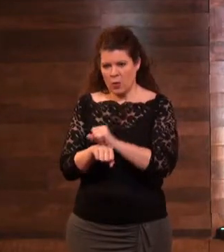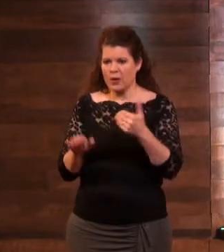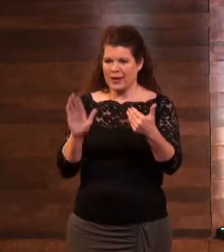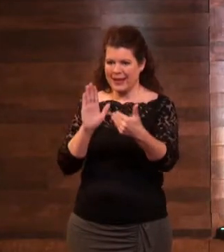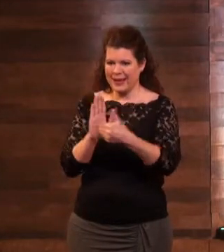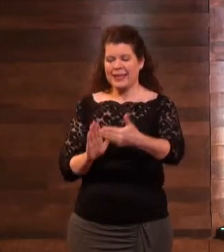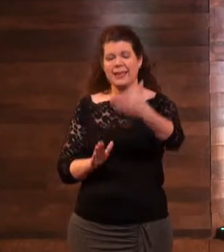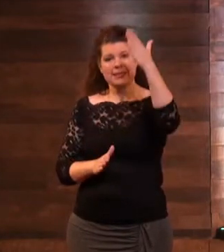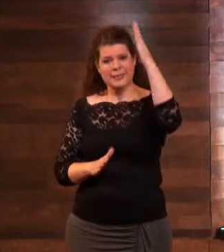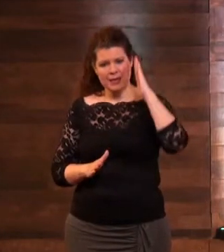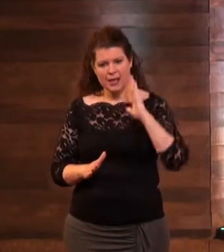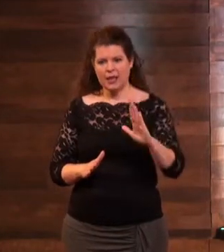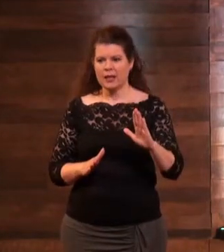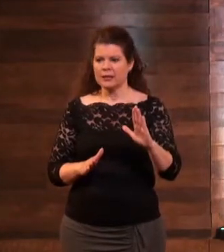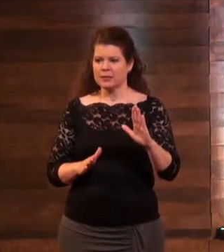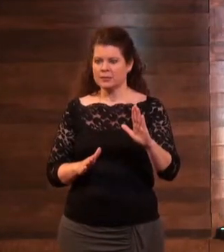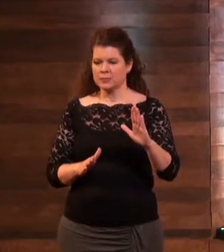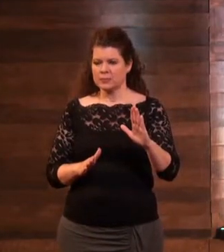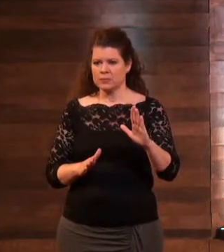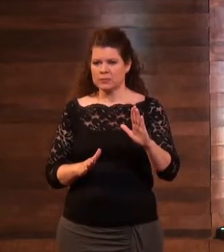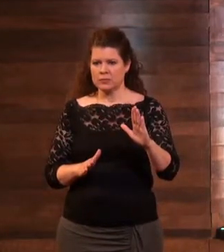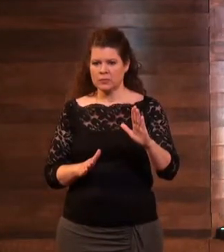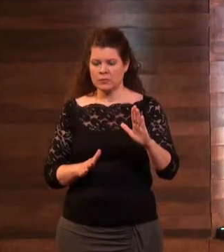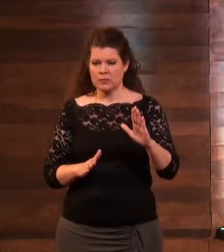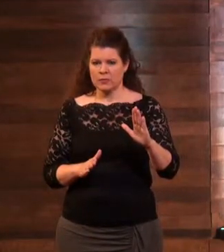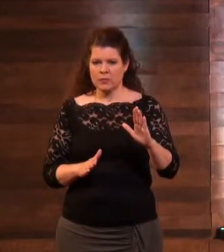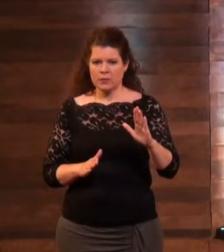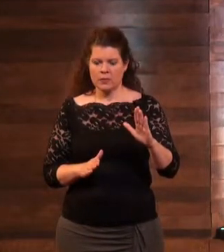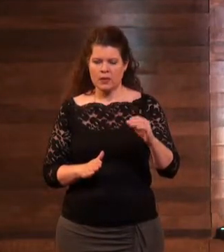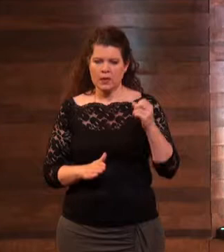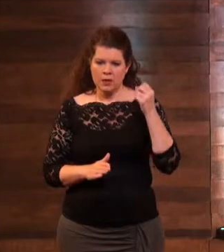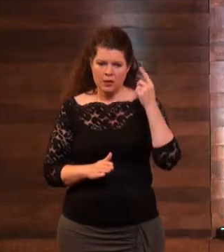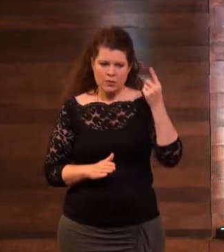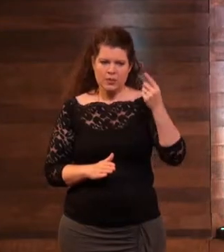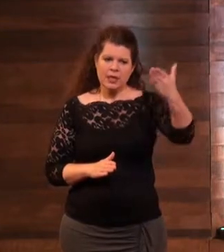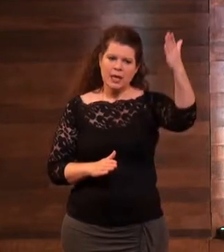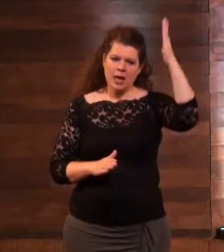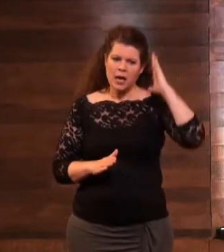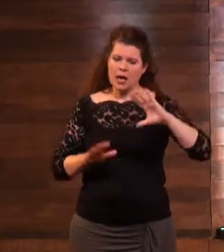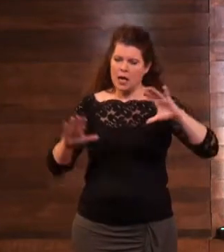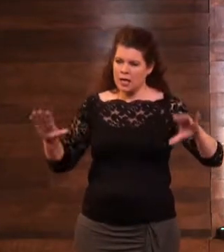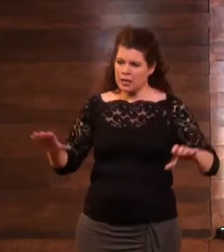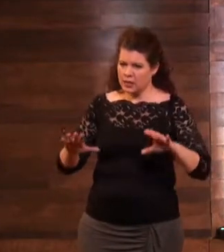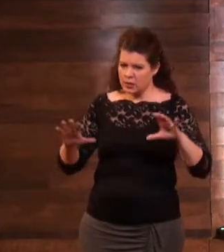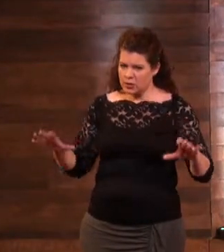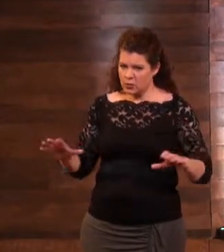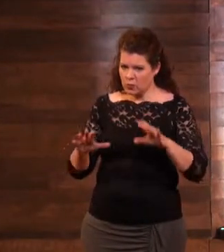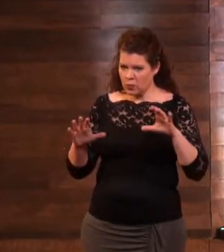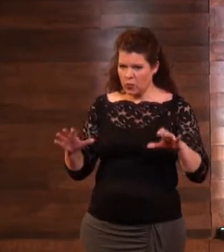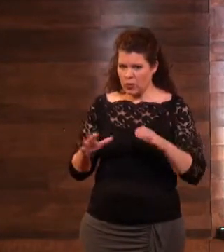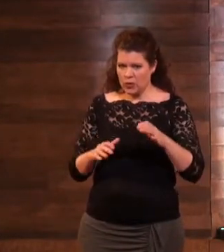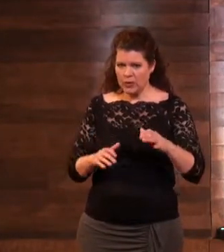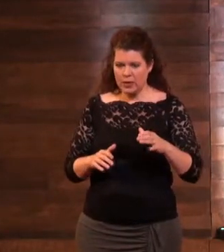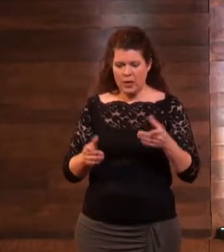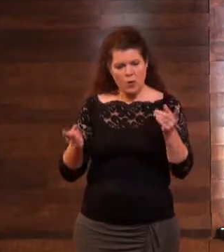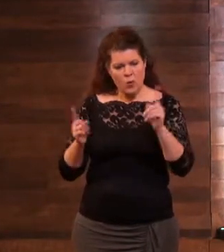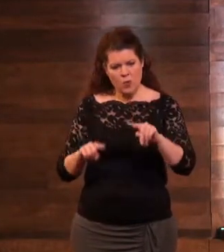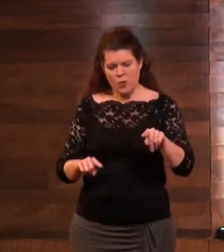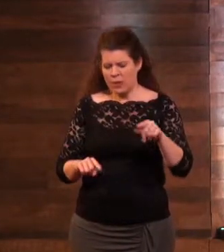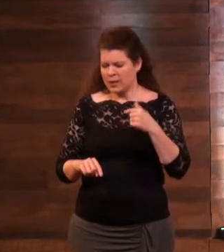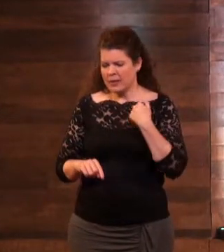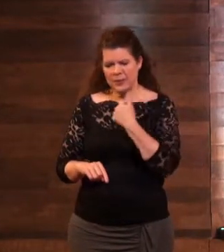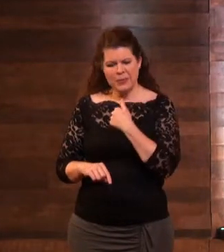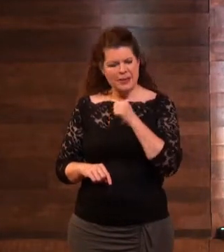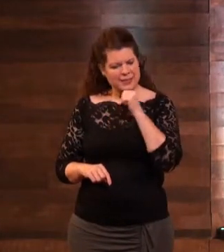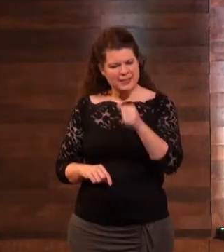you noticed by now that God is almost always up to something that we're not aware of? How many